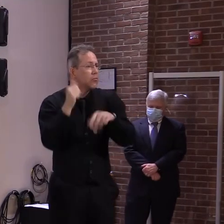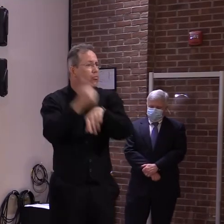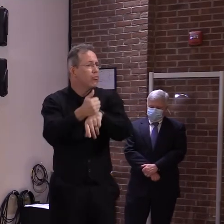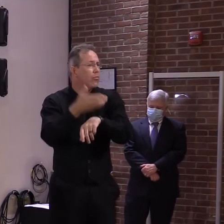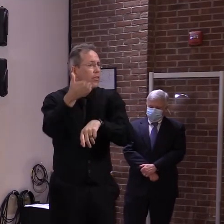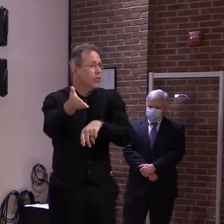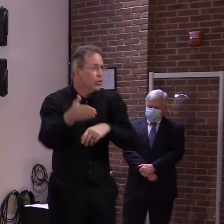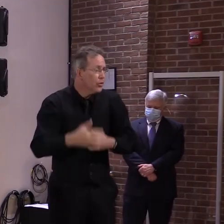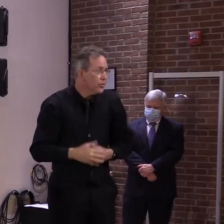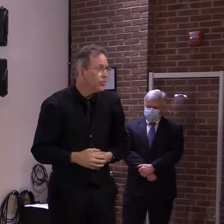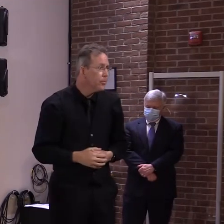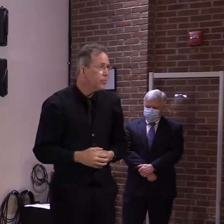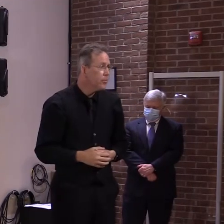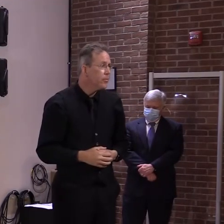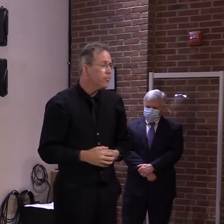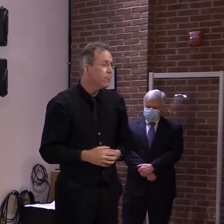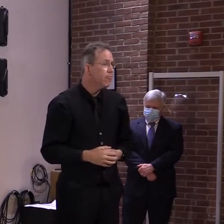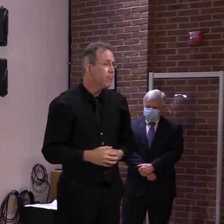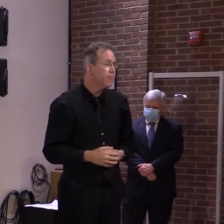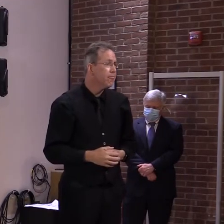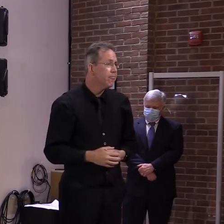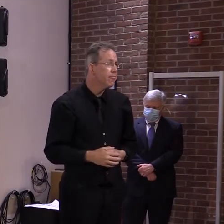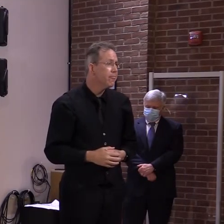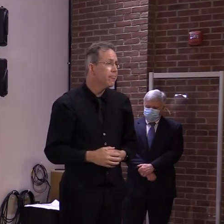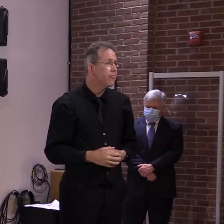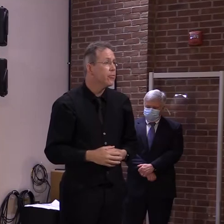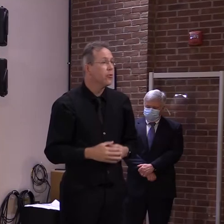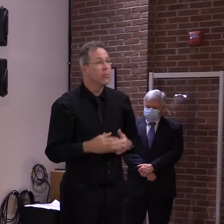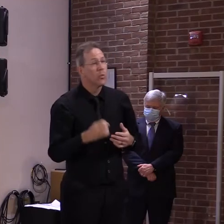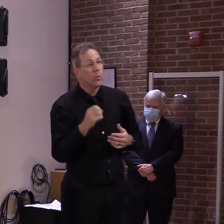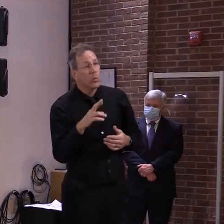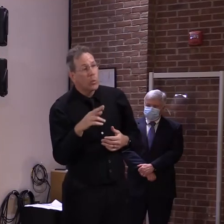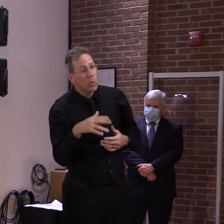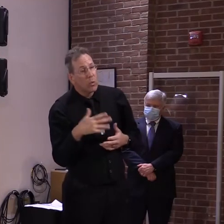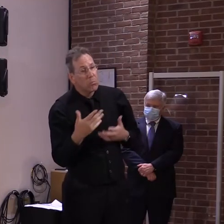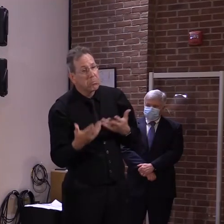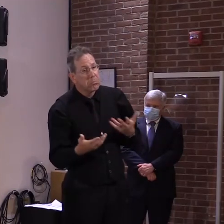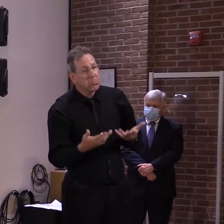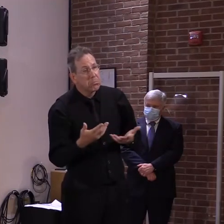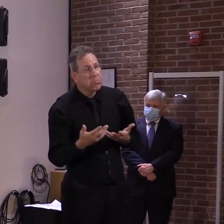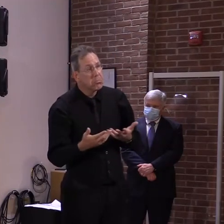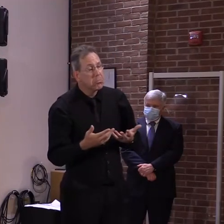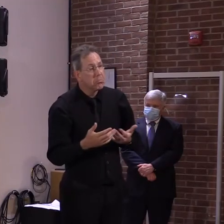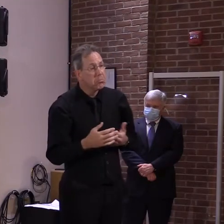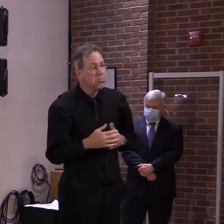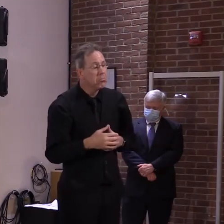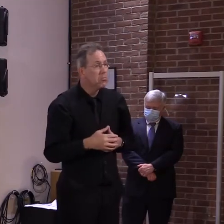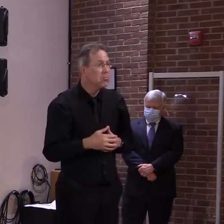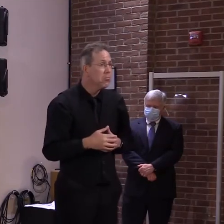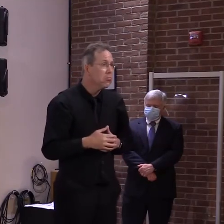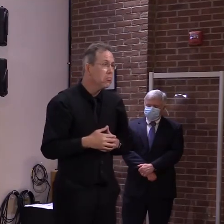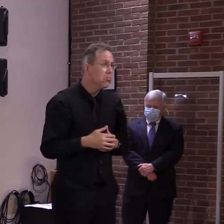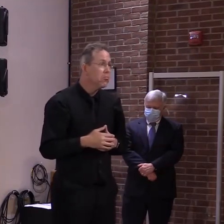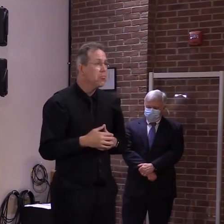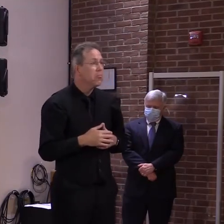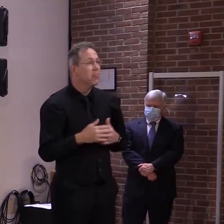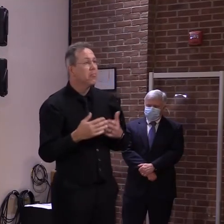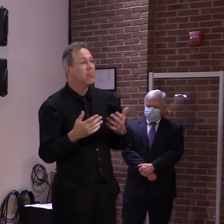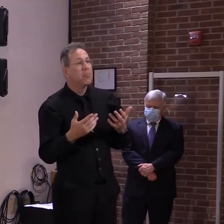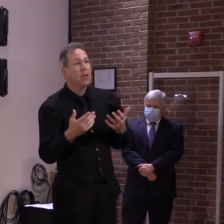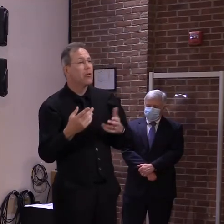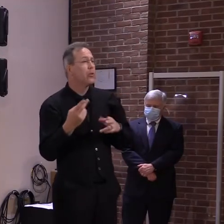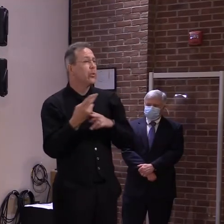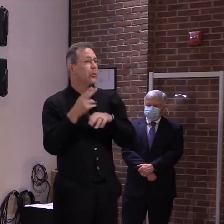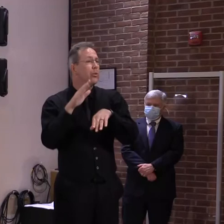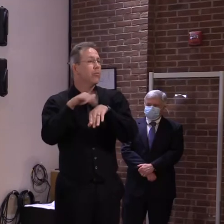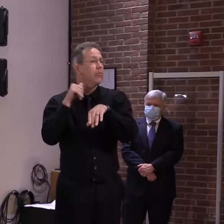fairs or some sort of in conjunction with the Vermont National Guard or the EMS or Department